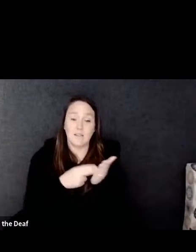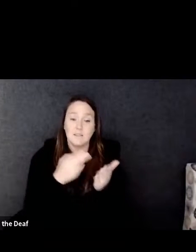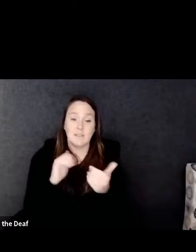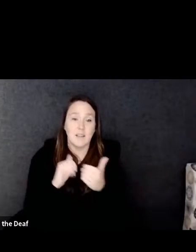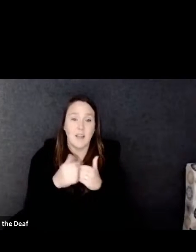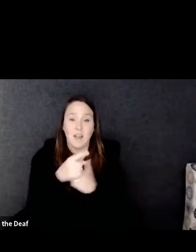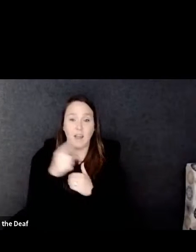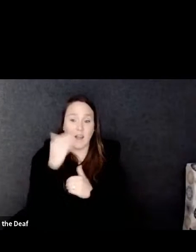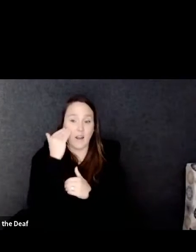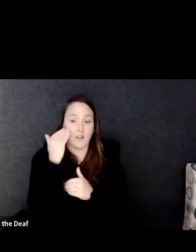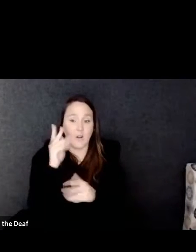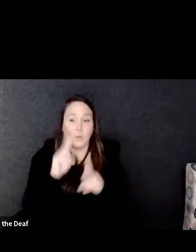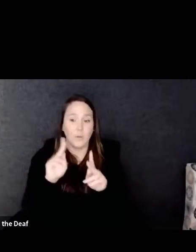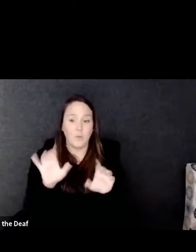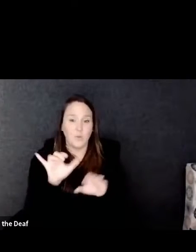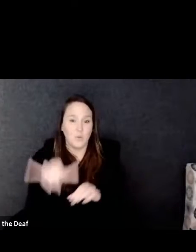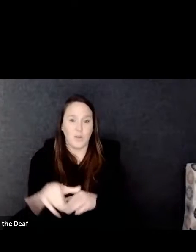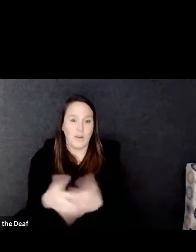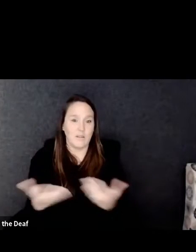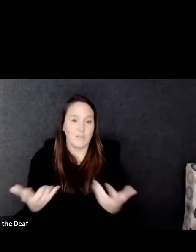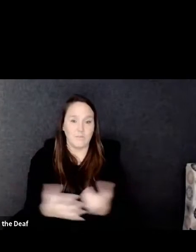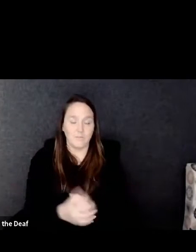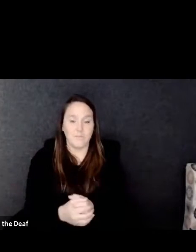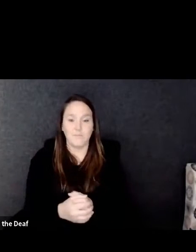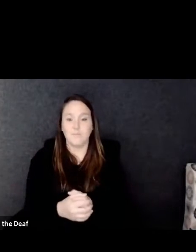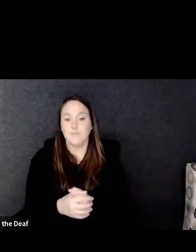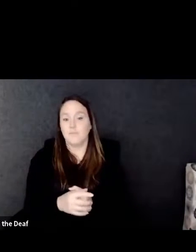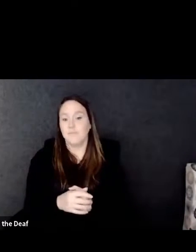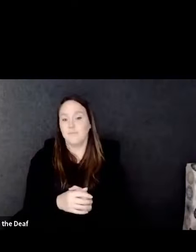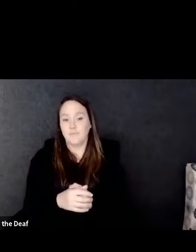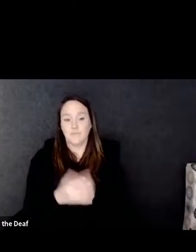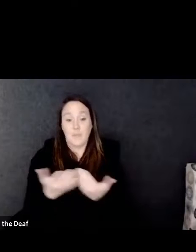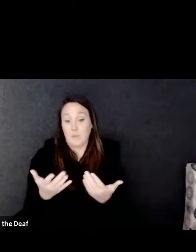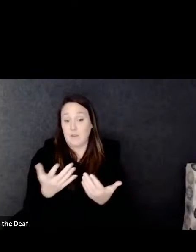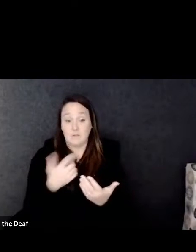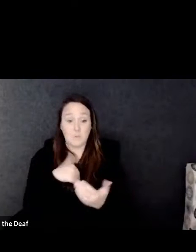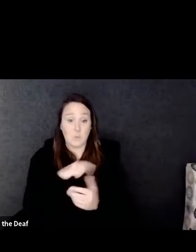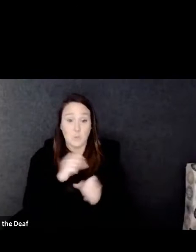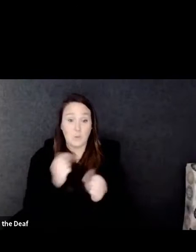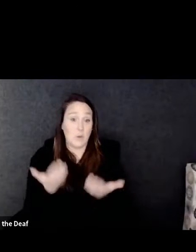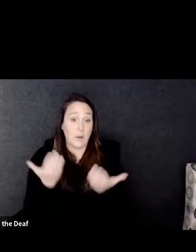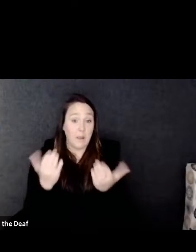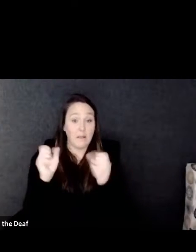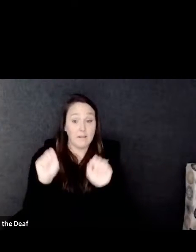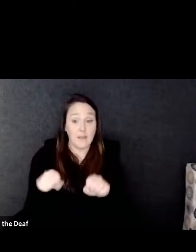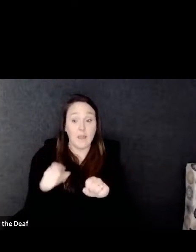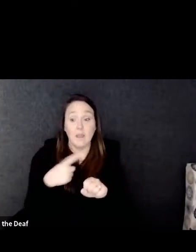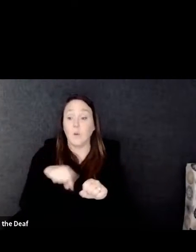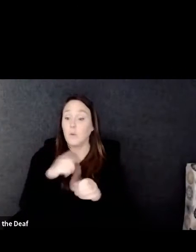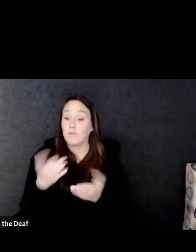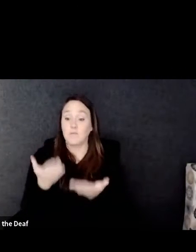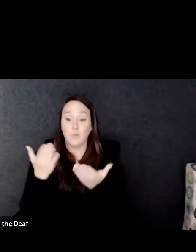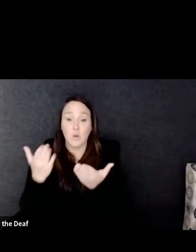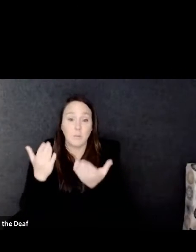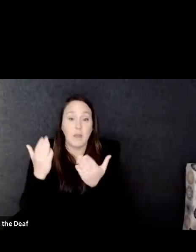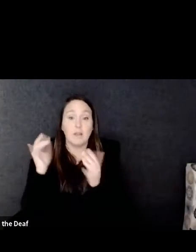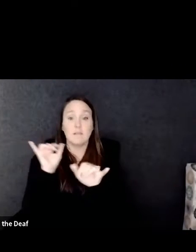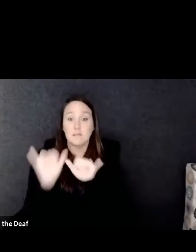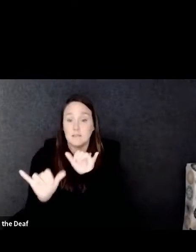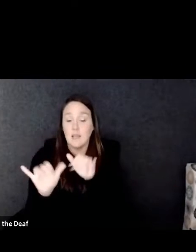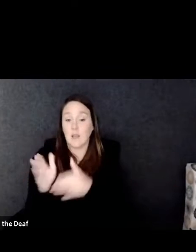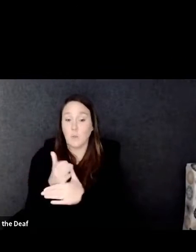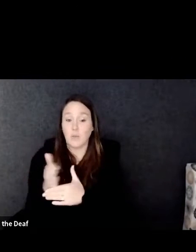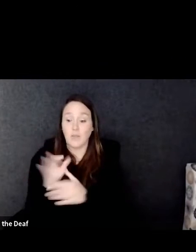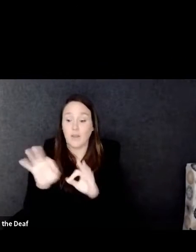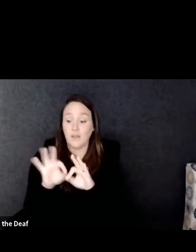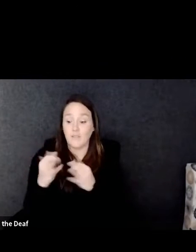know people are doing that? We certainly can make that recommendation. We've made recommendations about sticking with your